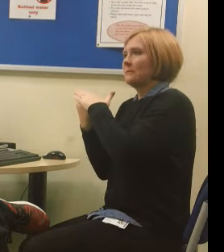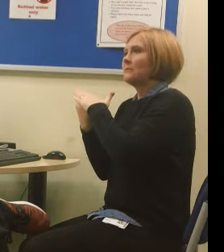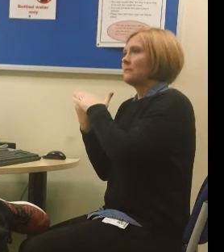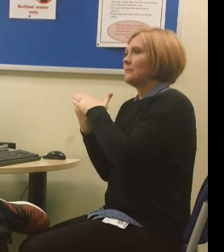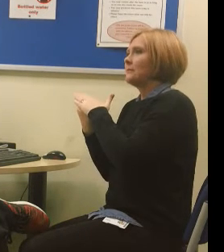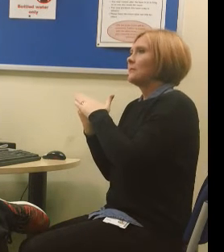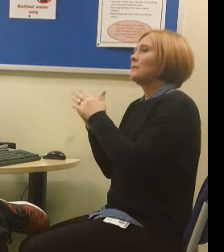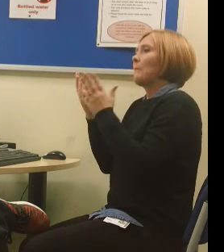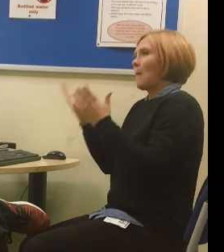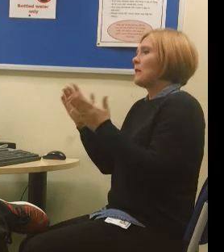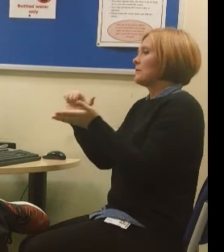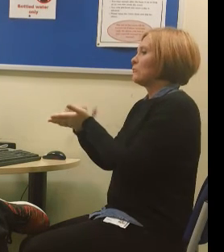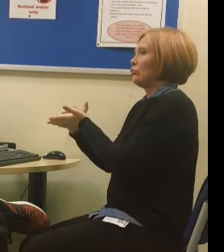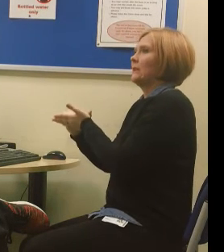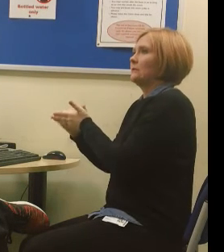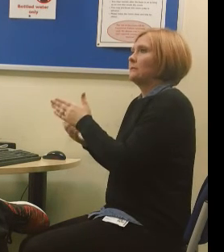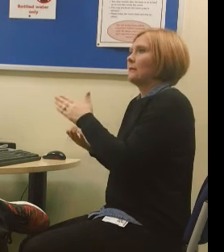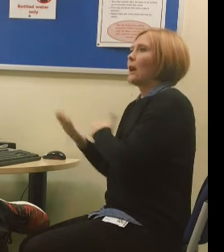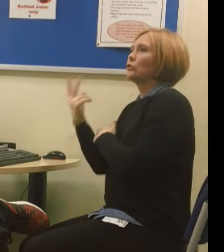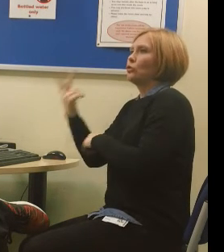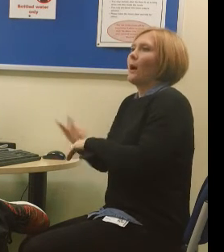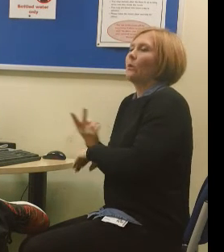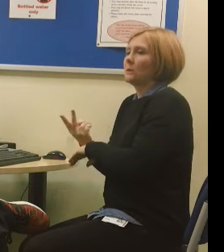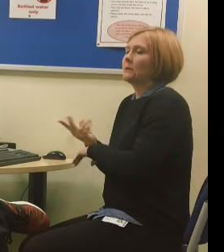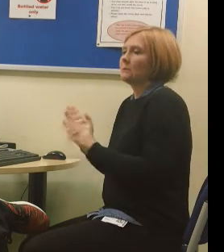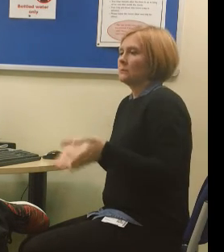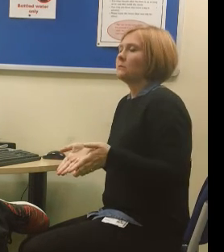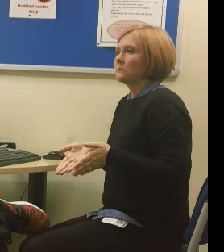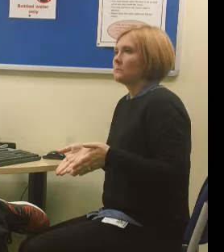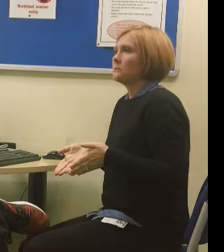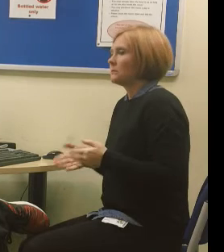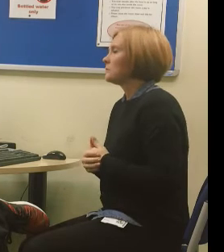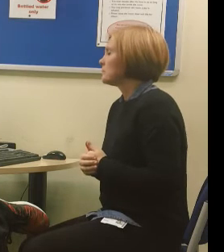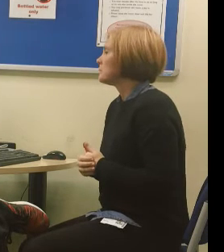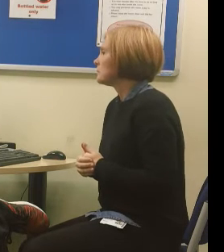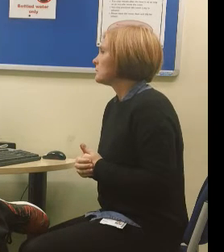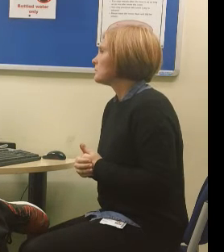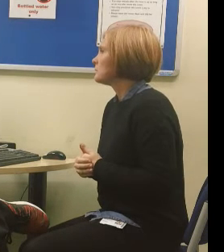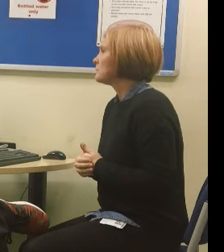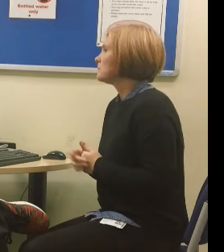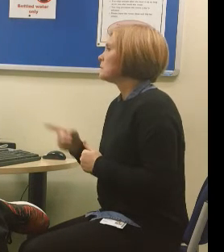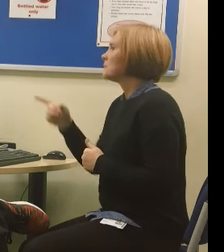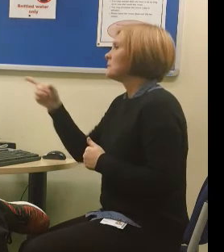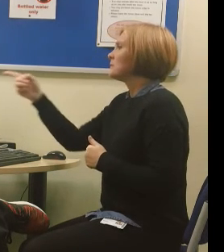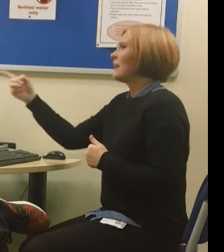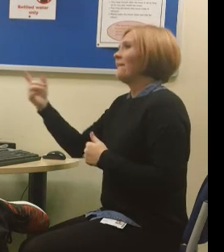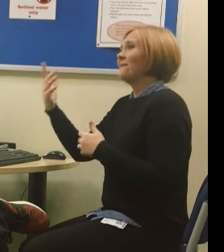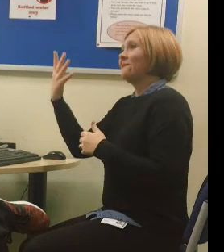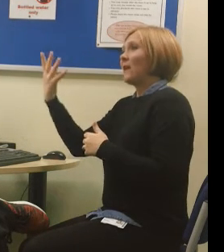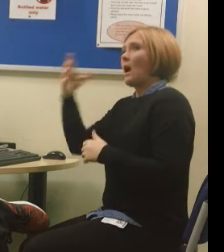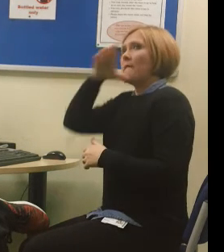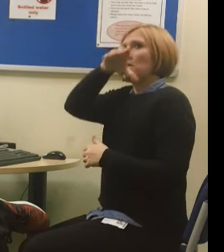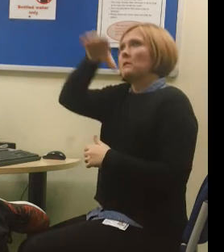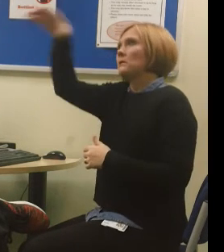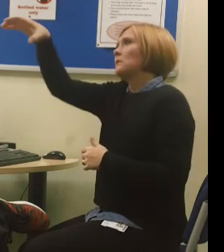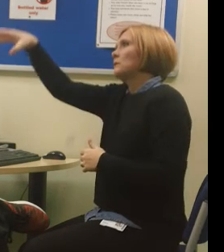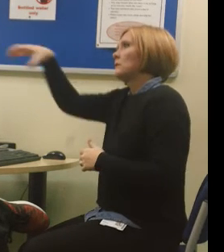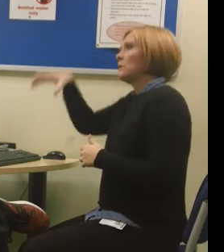collect that print job. There are 5 of these devices in the LRC that function as photocopiers, printers and scanners. They're very easy to